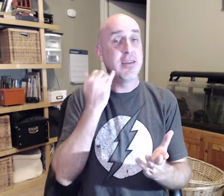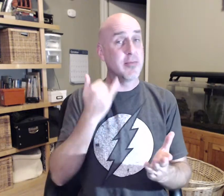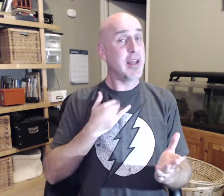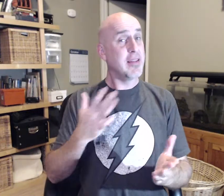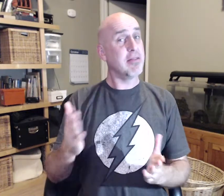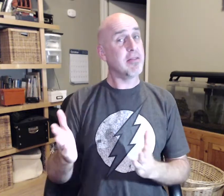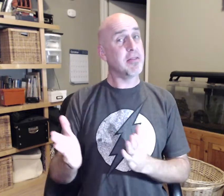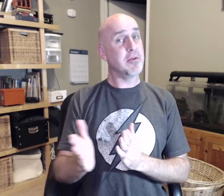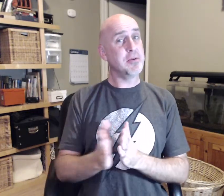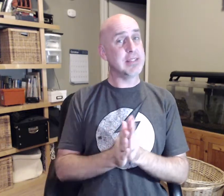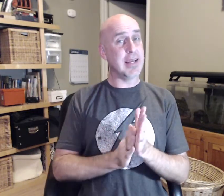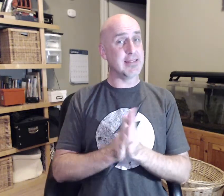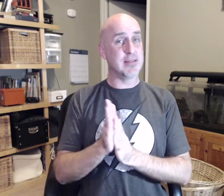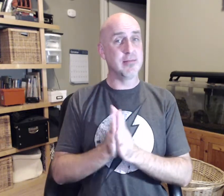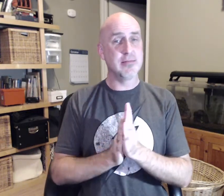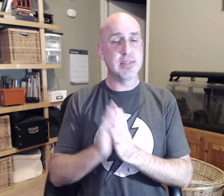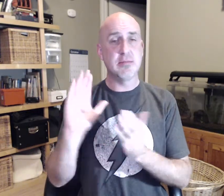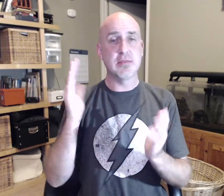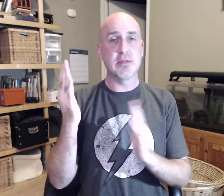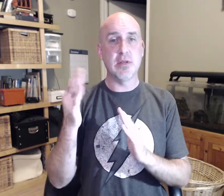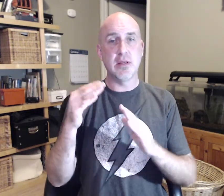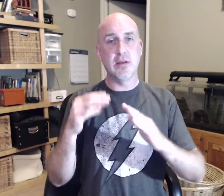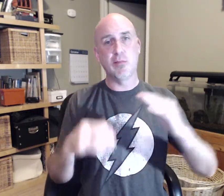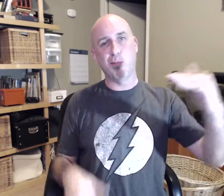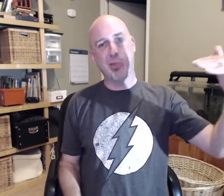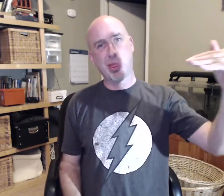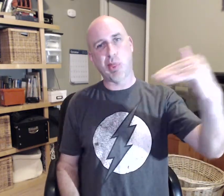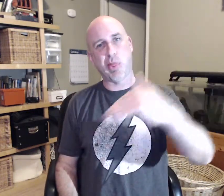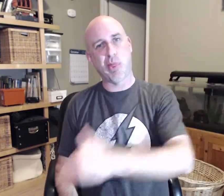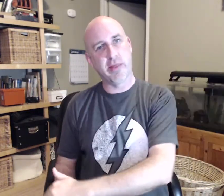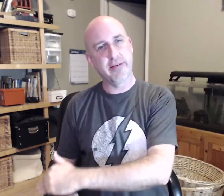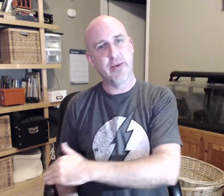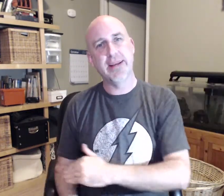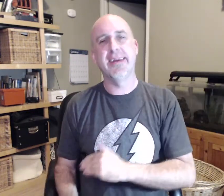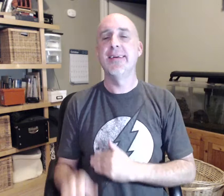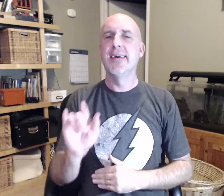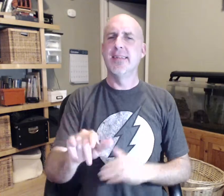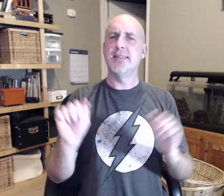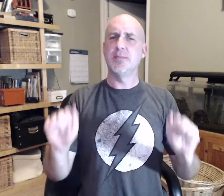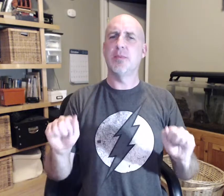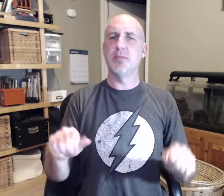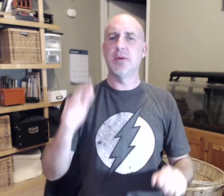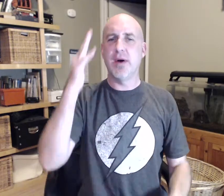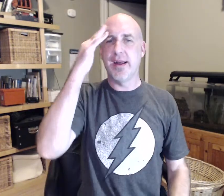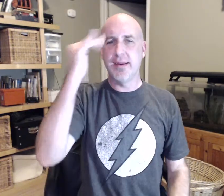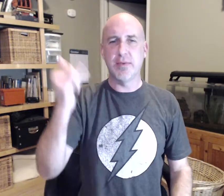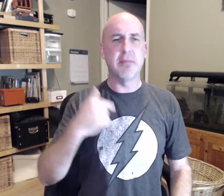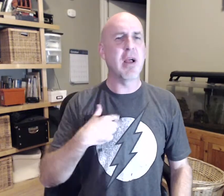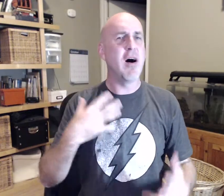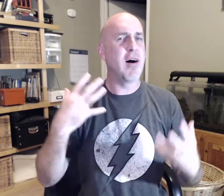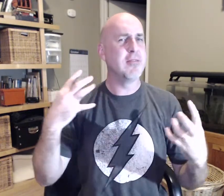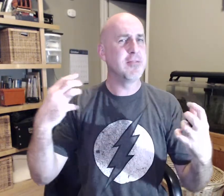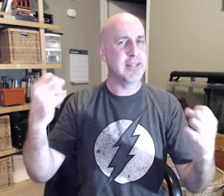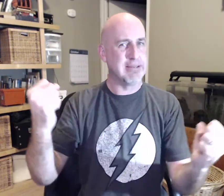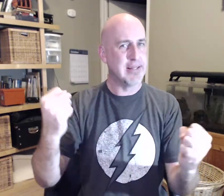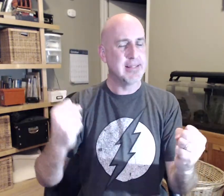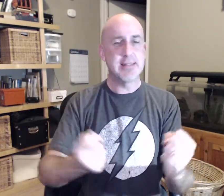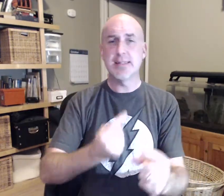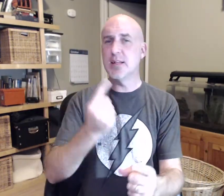my enthusiasm seems to be waning, that's probably why. But I'm confident this is going to be